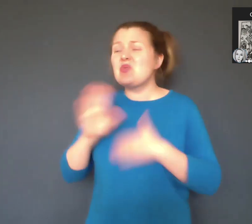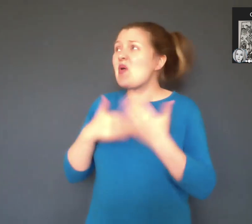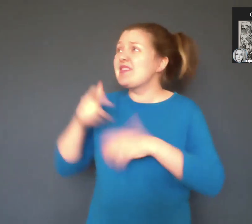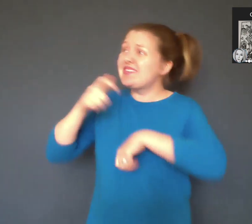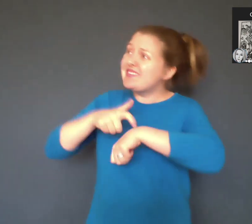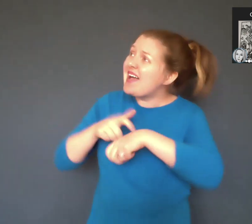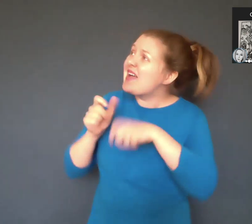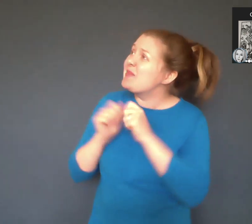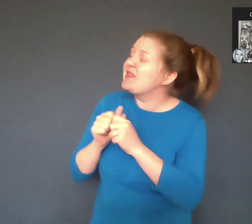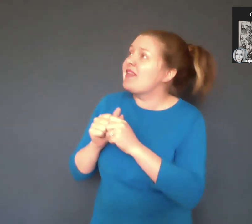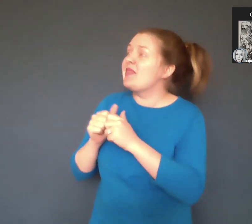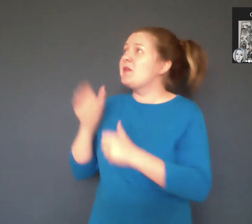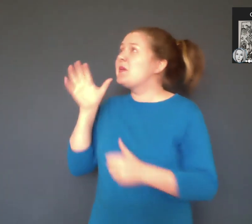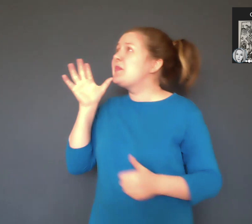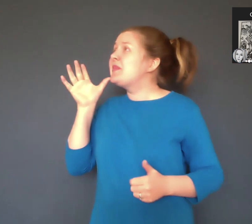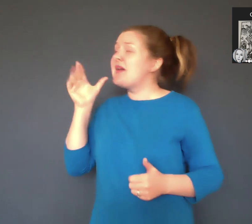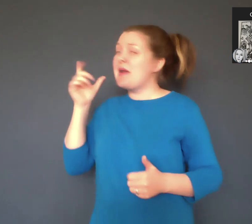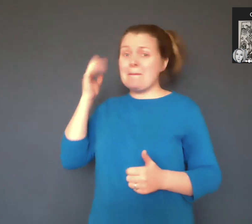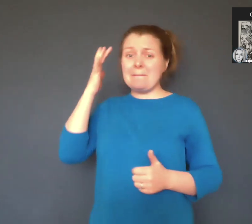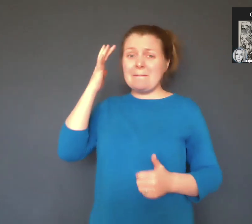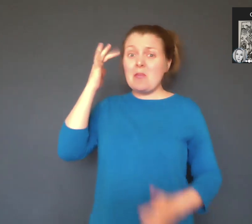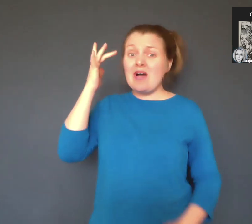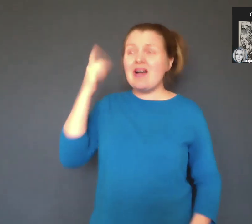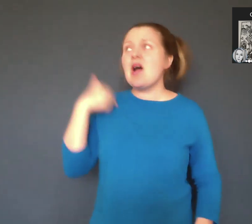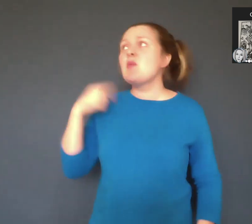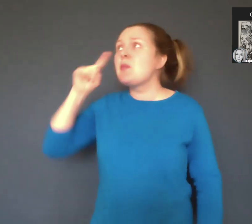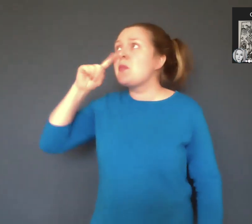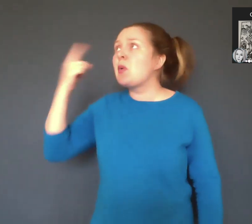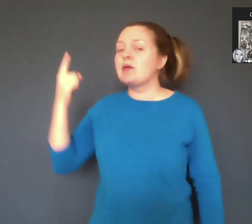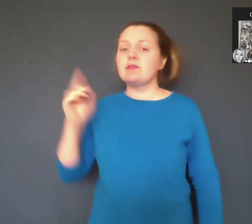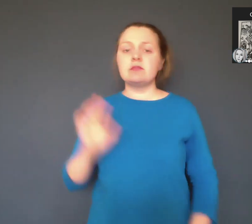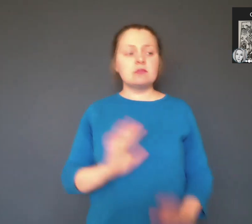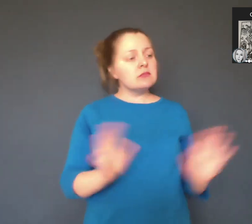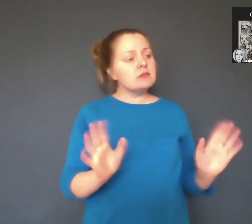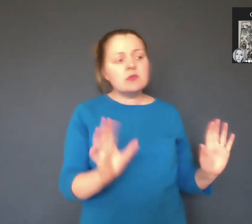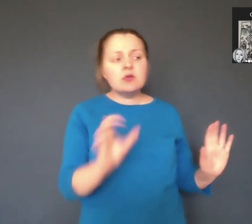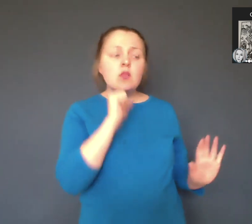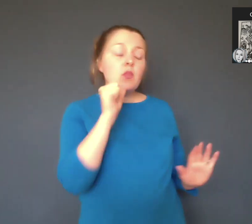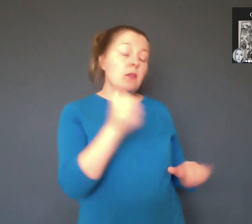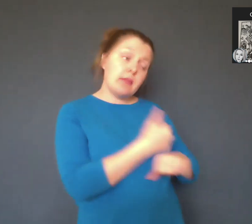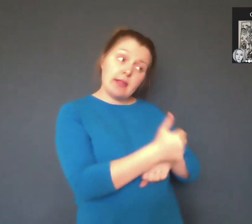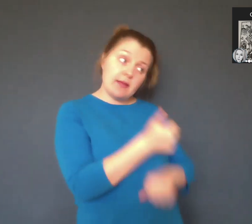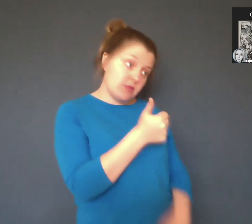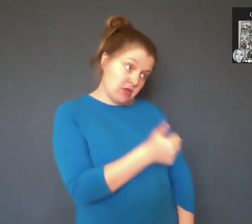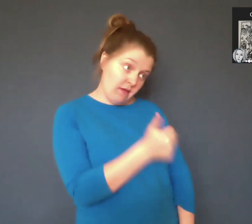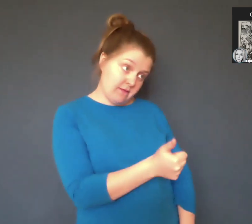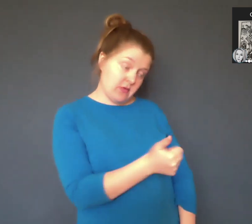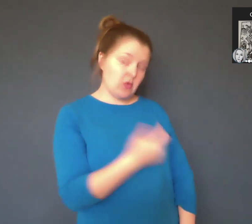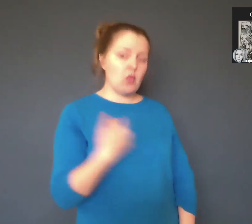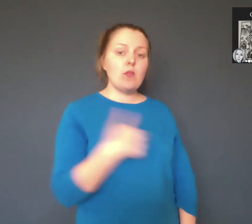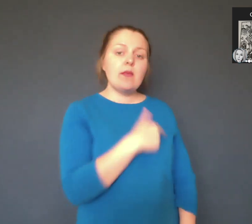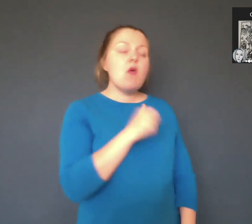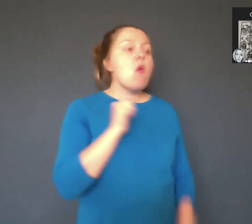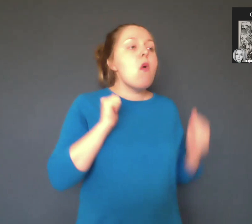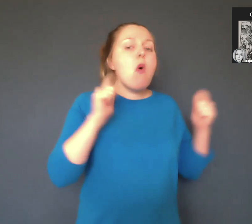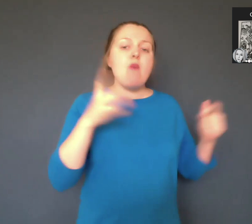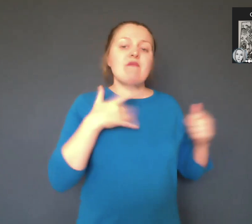"Don't blame yourself," she said. "We're all tempted to do things we regret once in a while. Sometimes we